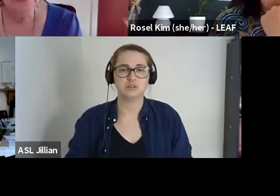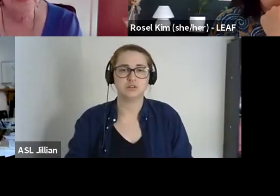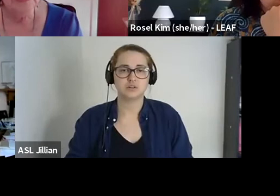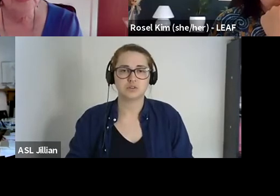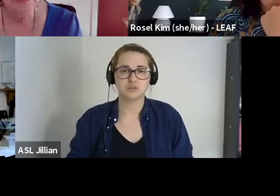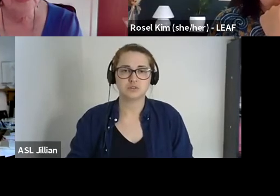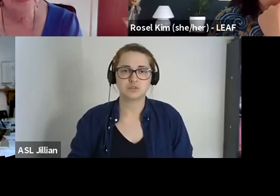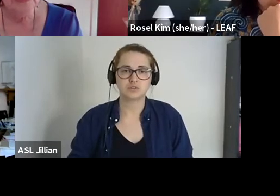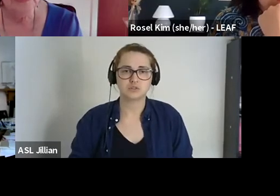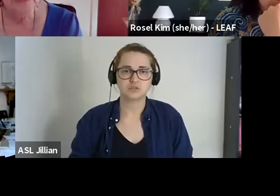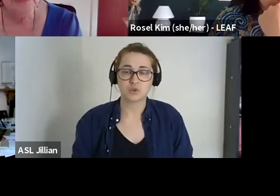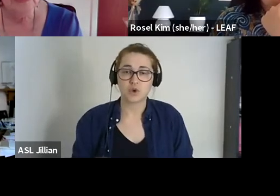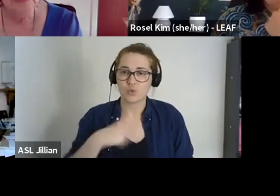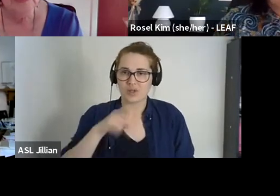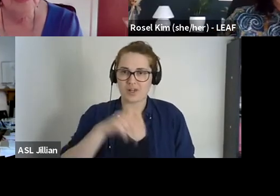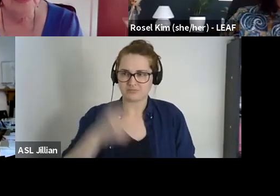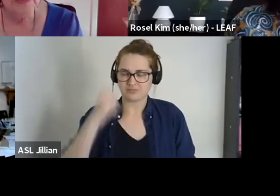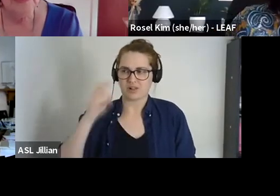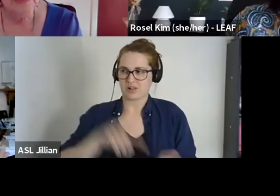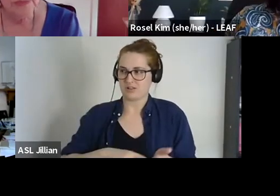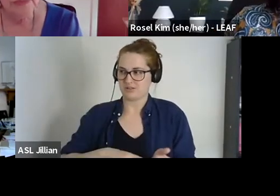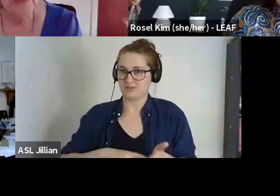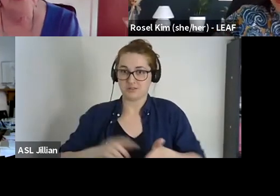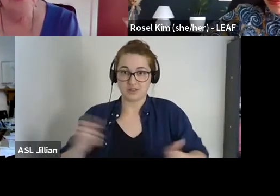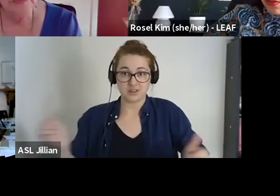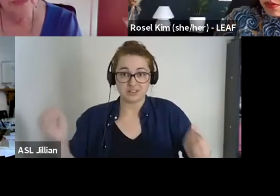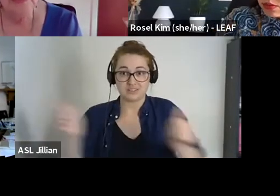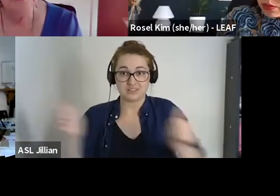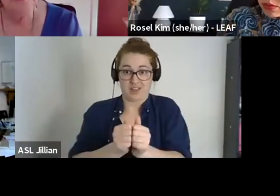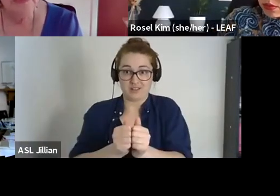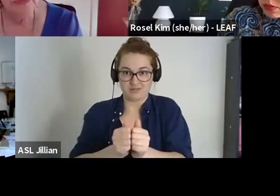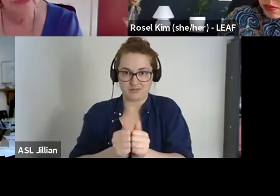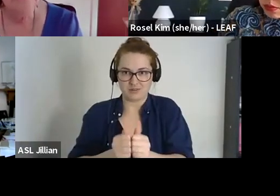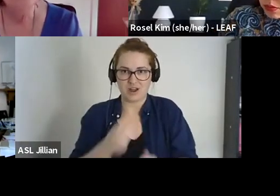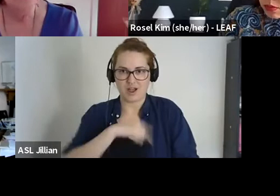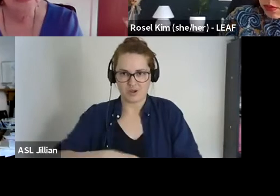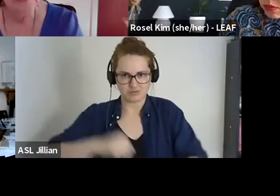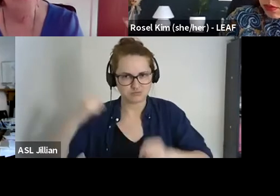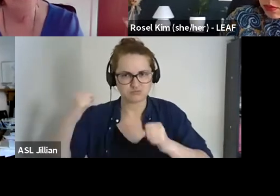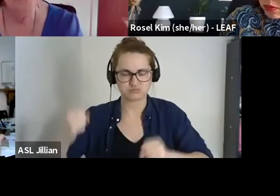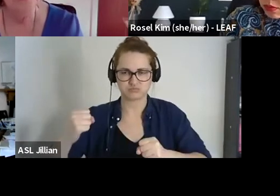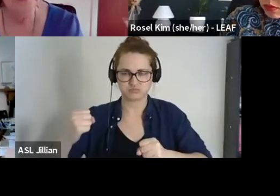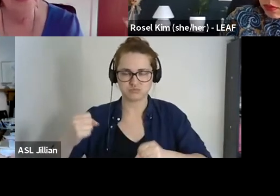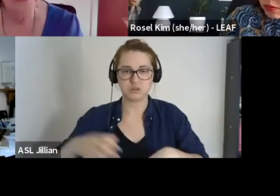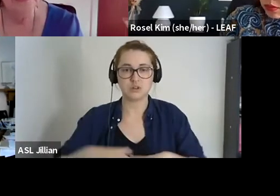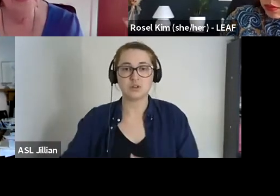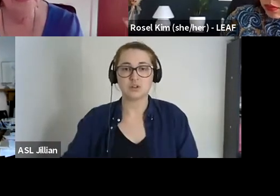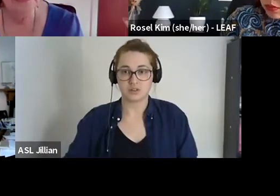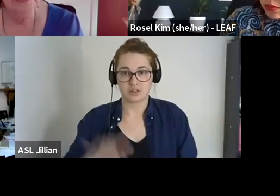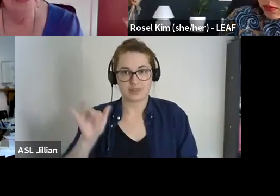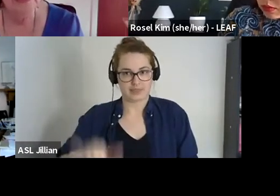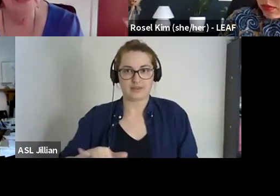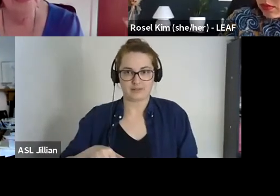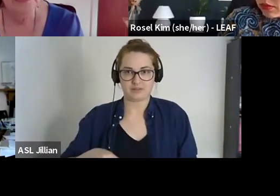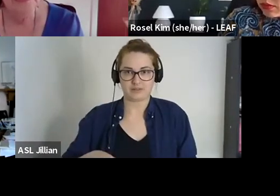see ourselves for the collective strength we have as rights holders together, that we will actually affect change, because otherwise they